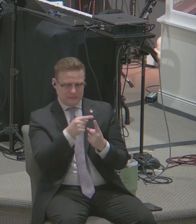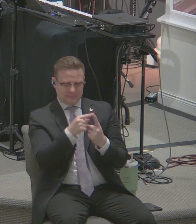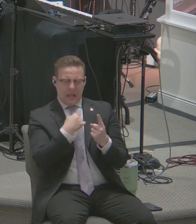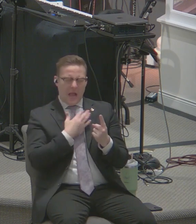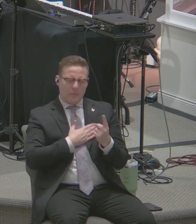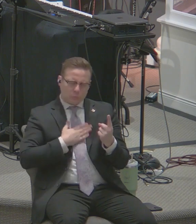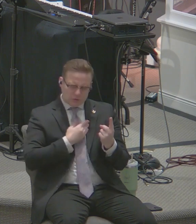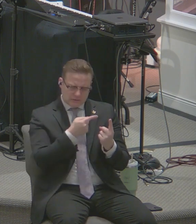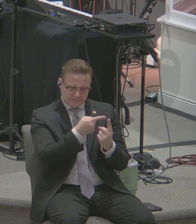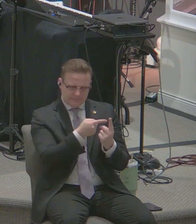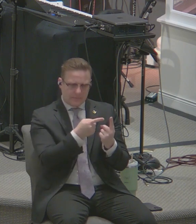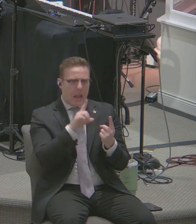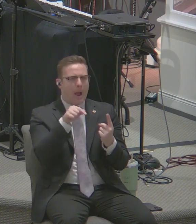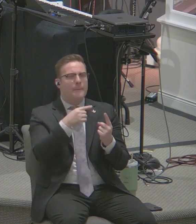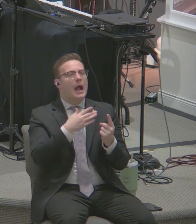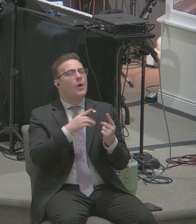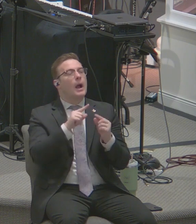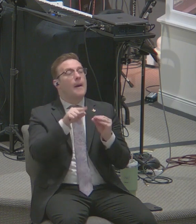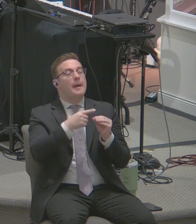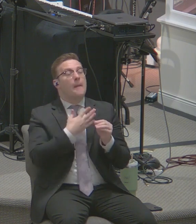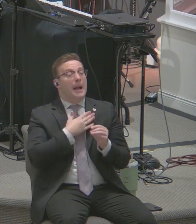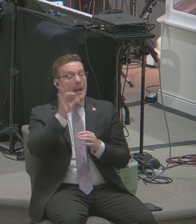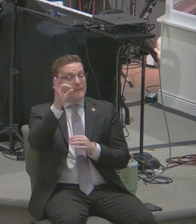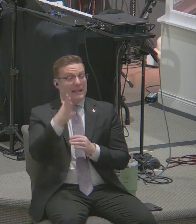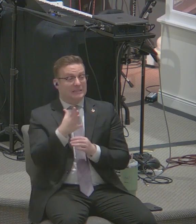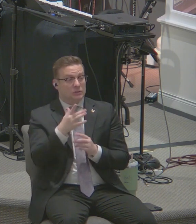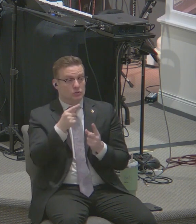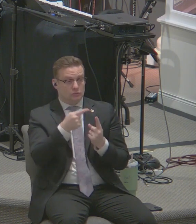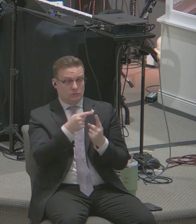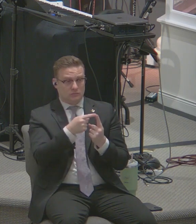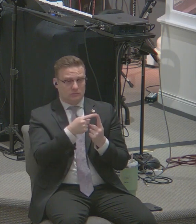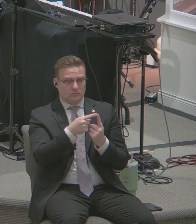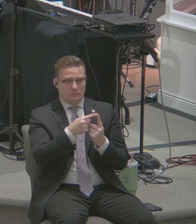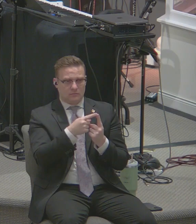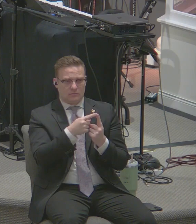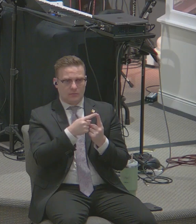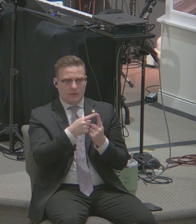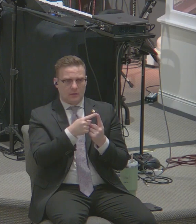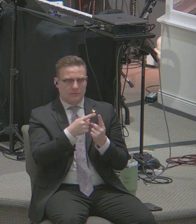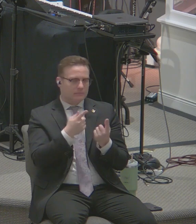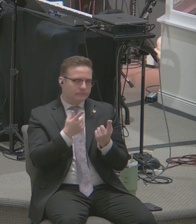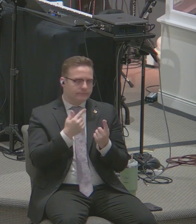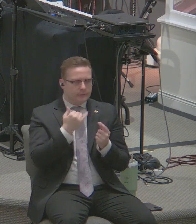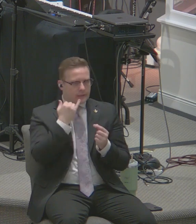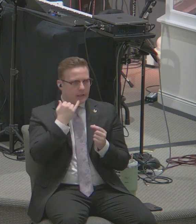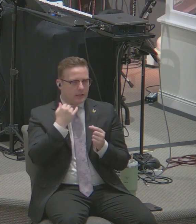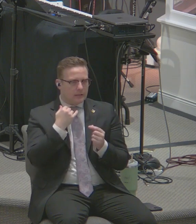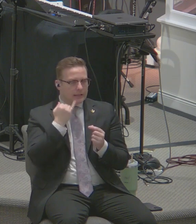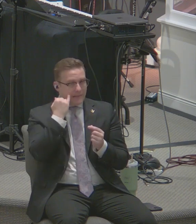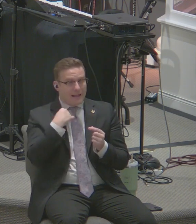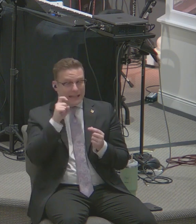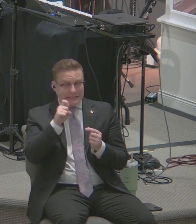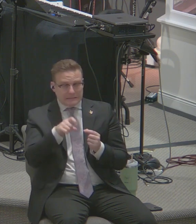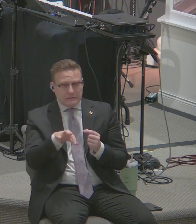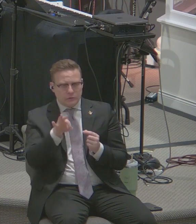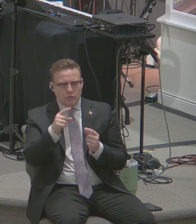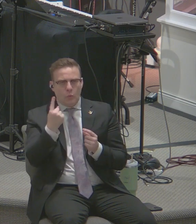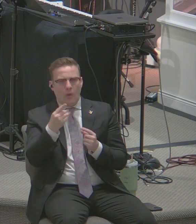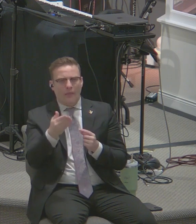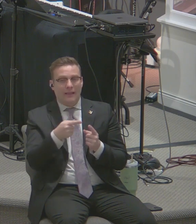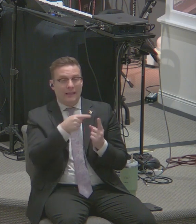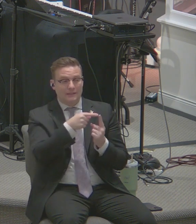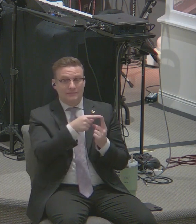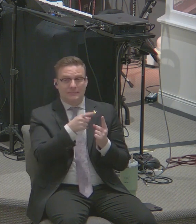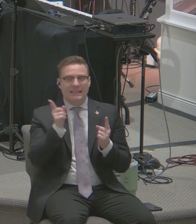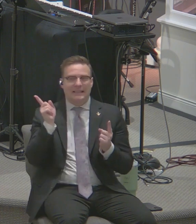I'm appreciative about my pastor, if I had to just choose one thing, I'm thankful that I don't, but if I had to choose one thing, the